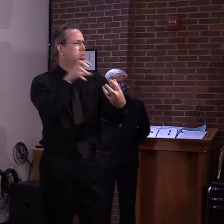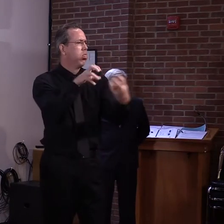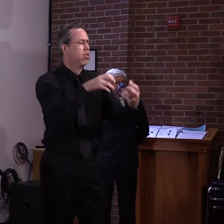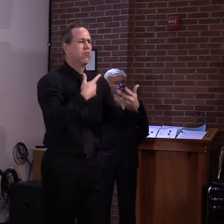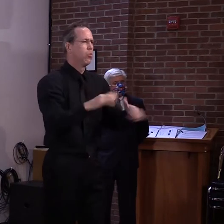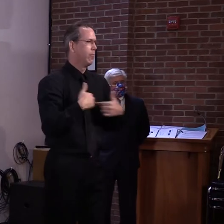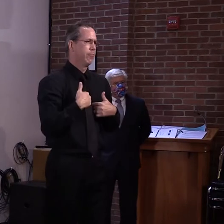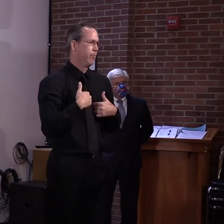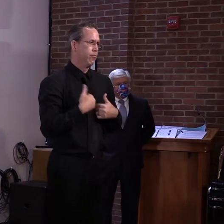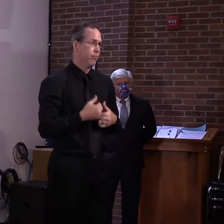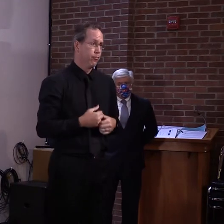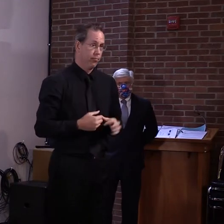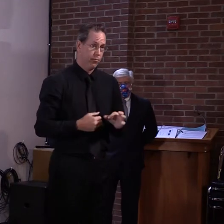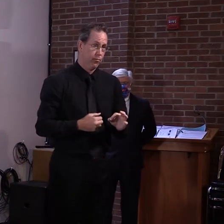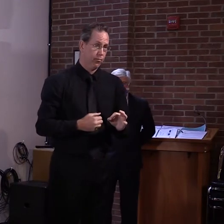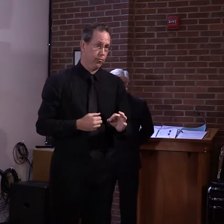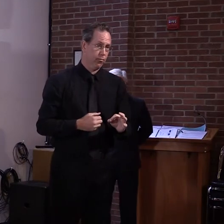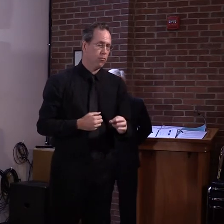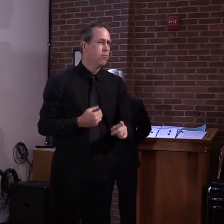Thank you very much.